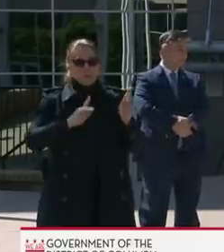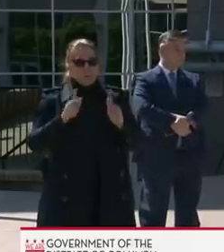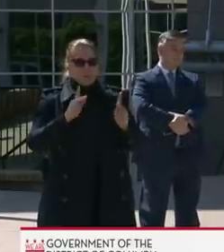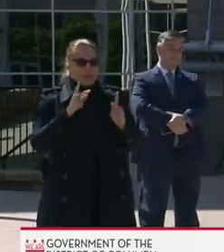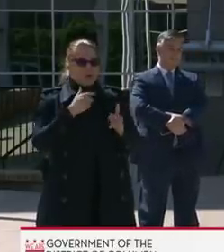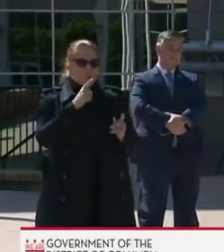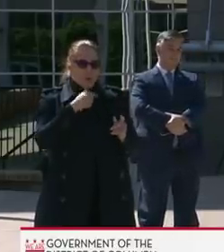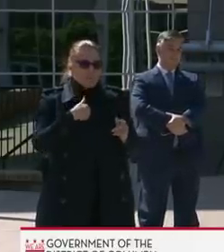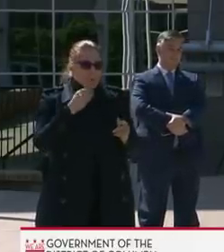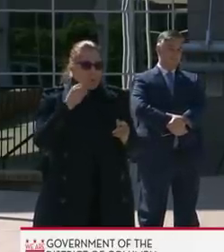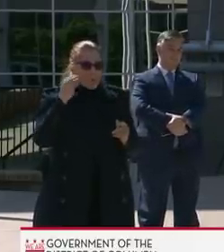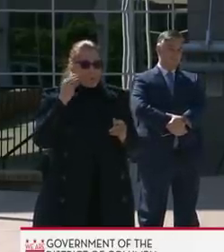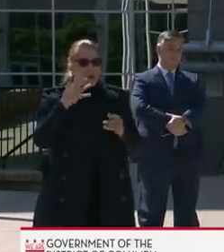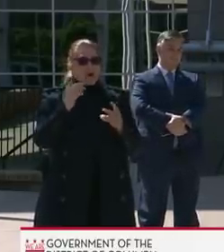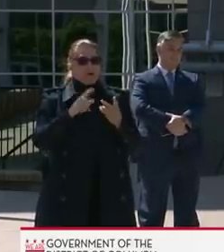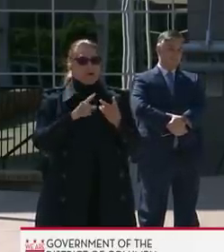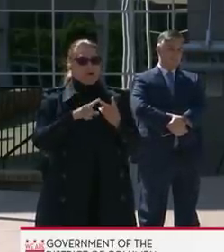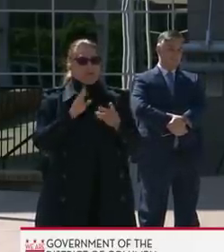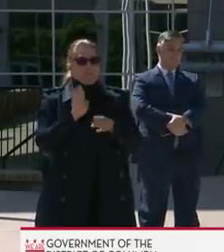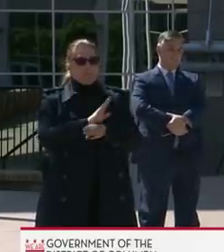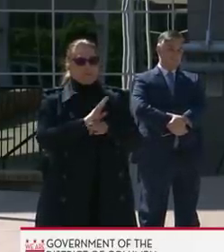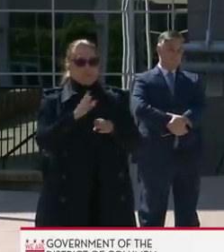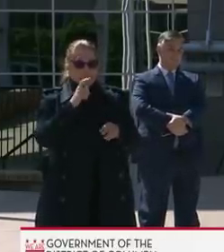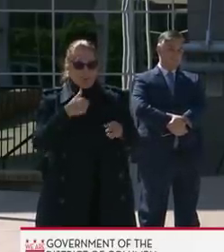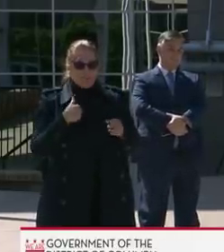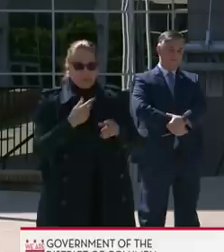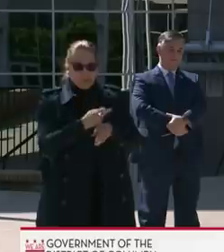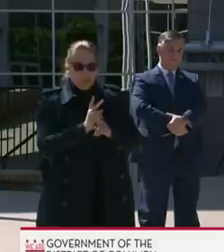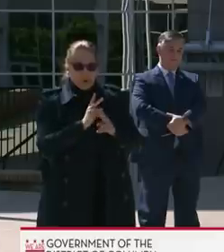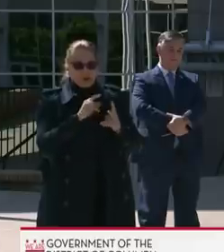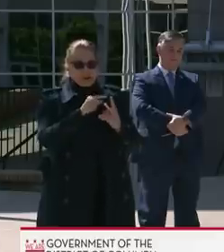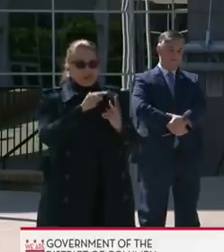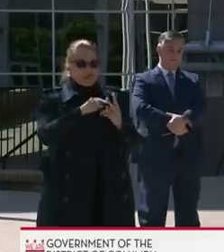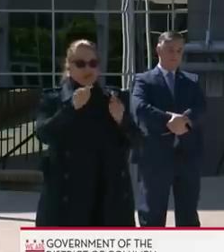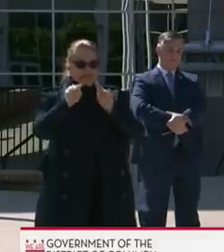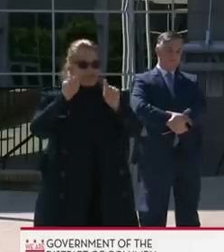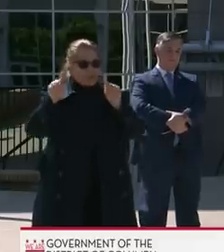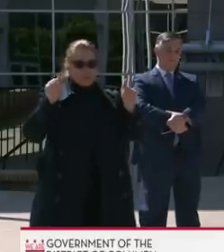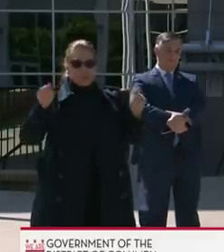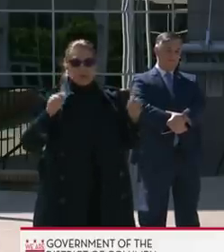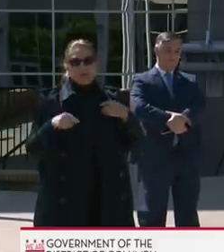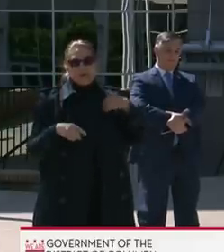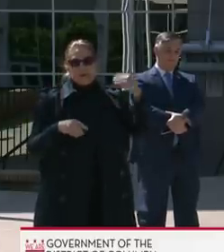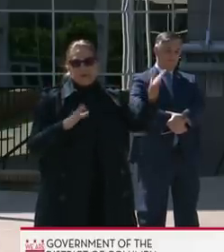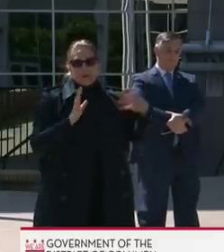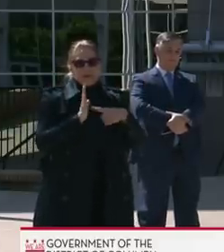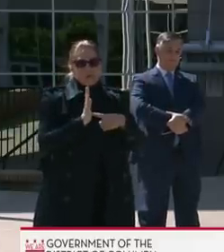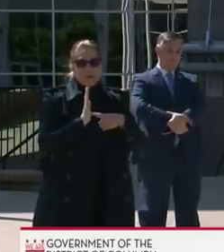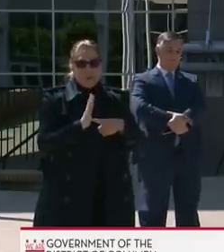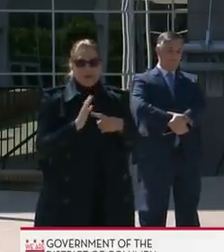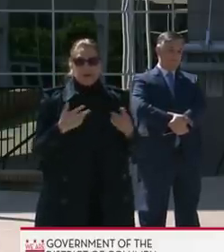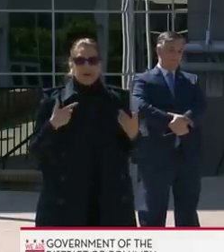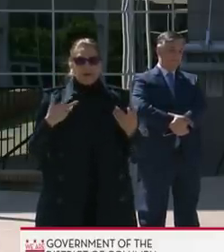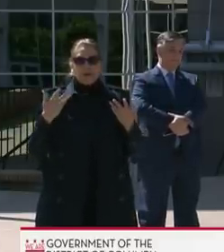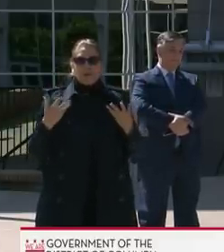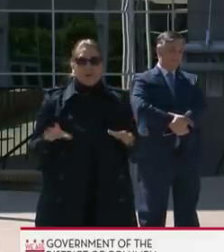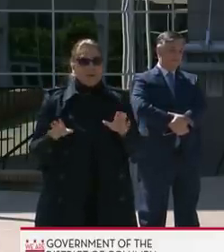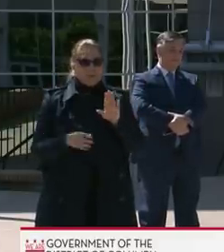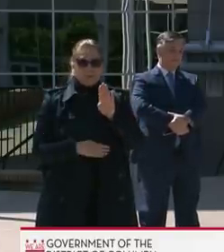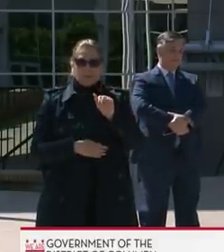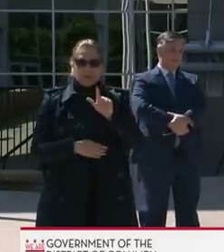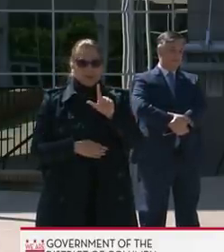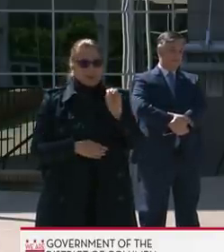seen the latest revision. This is an example of where there are continued refinements. We do not want a balloon payment at the end of the